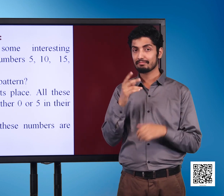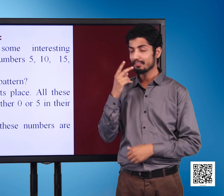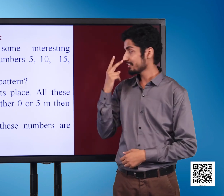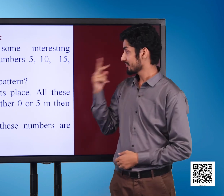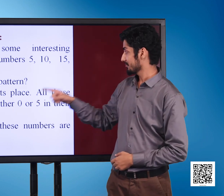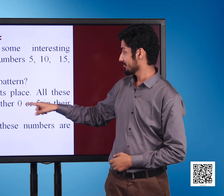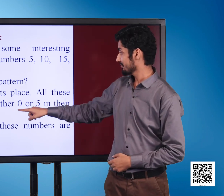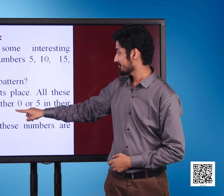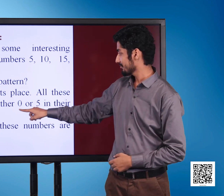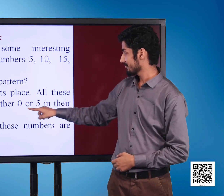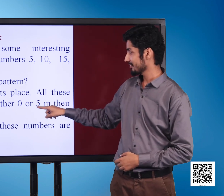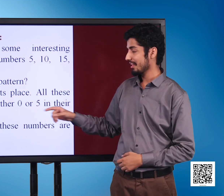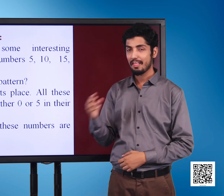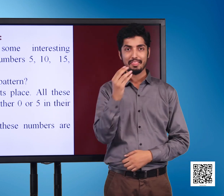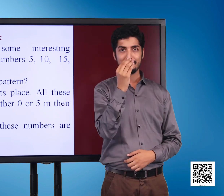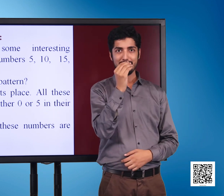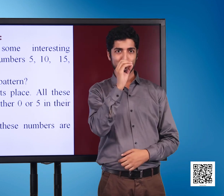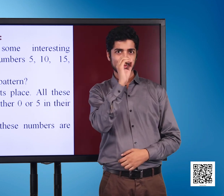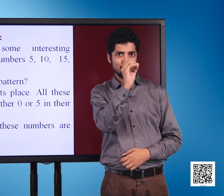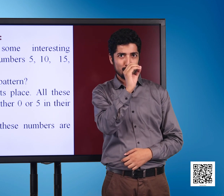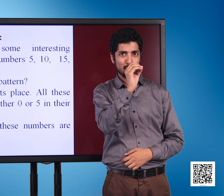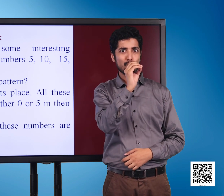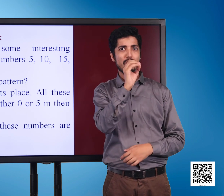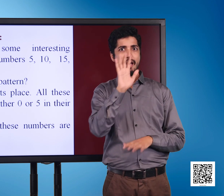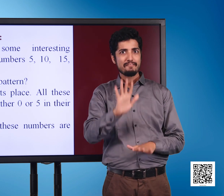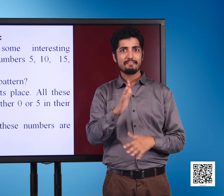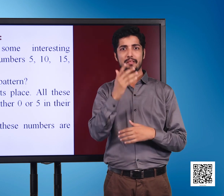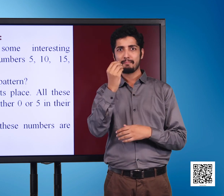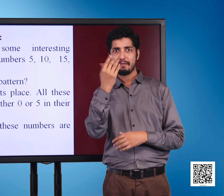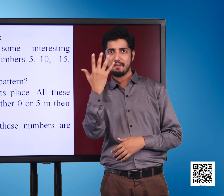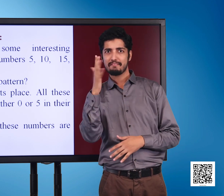All these numbers have either 0 or 5 in their ones place.